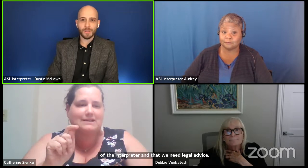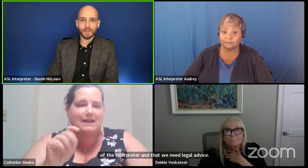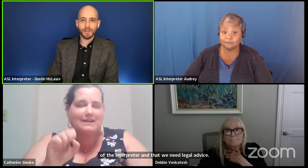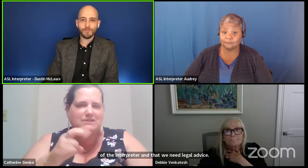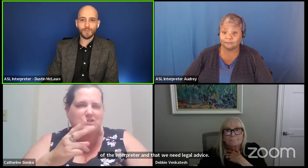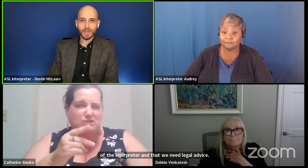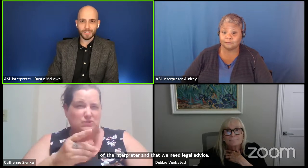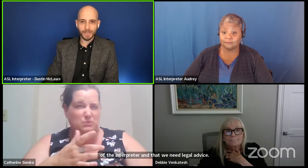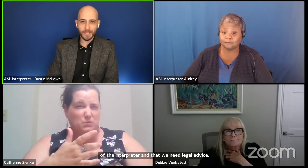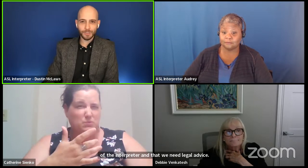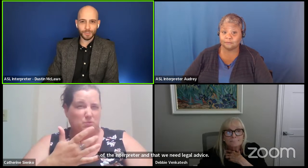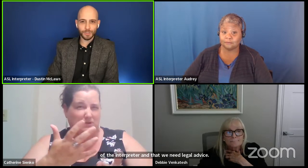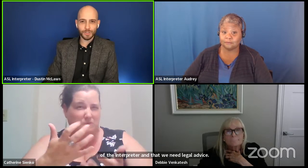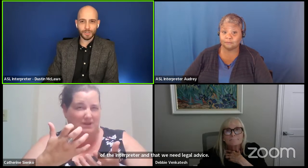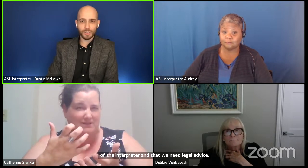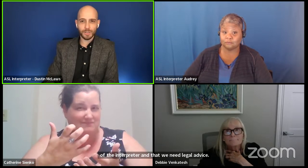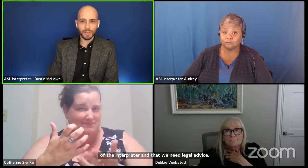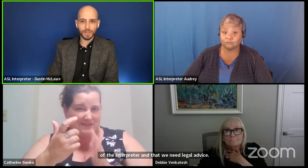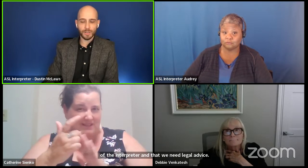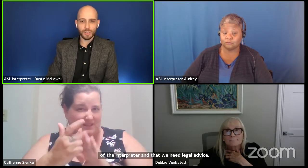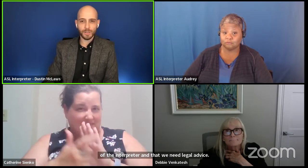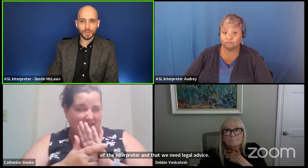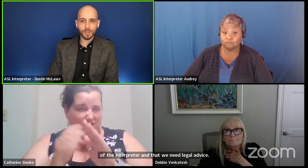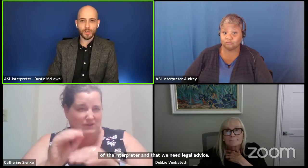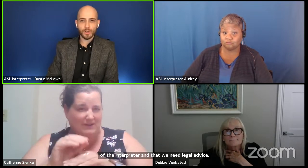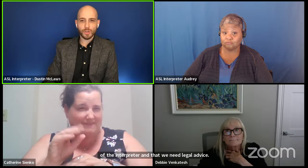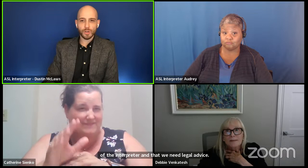Commissioner Venkatesh,